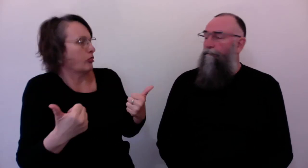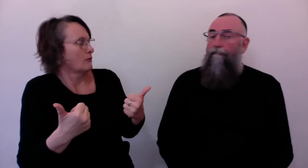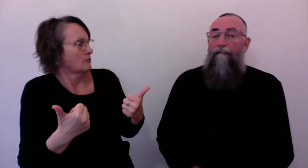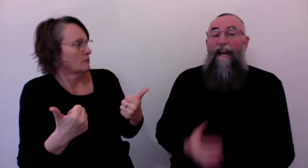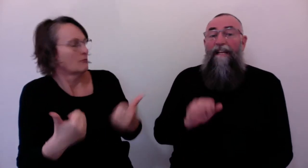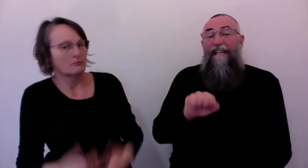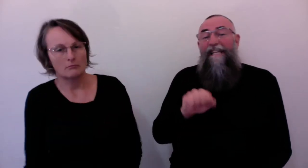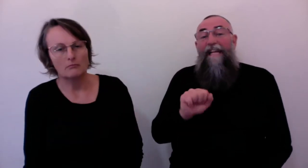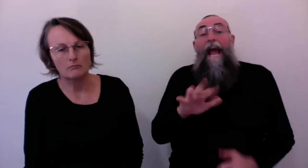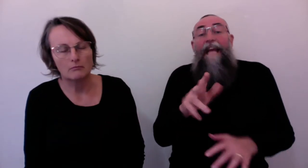Sorry. Yeah. Yeah, health reasons. Yeah.